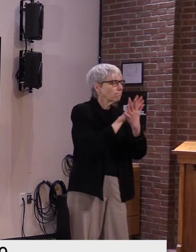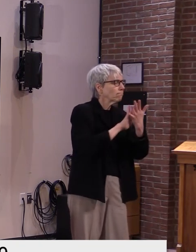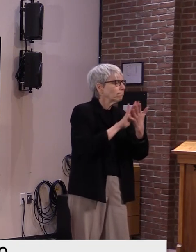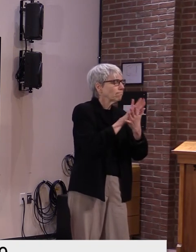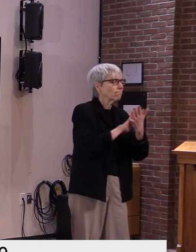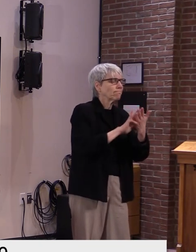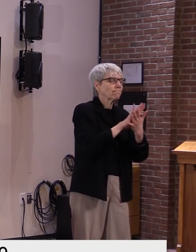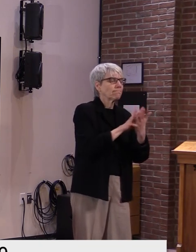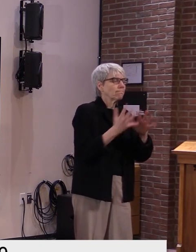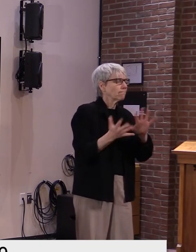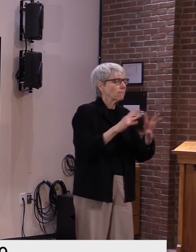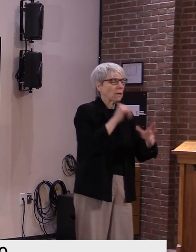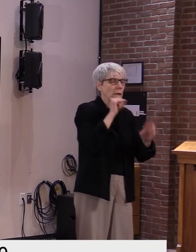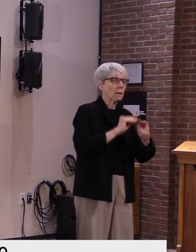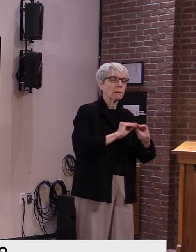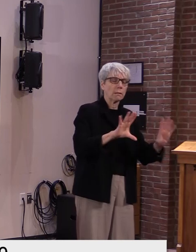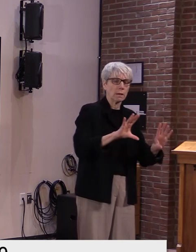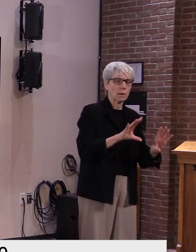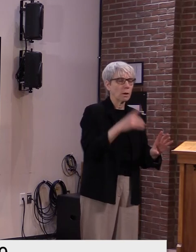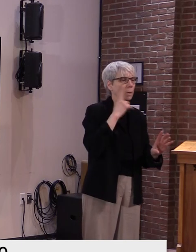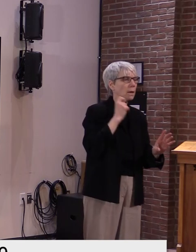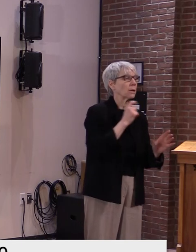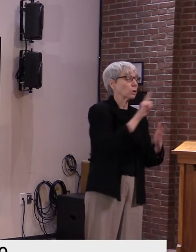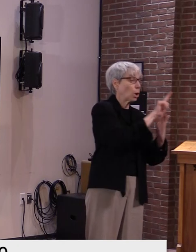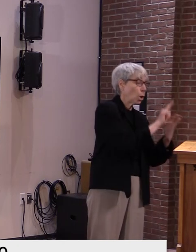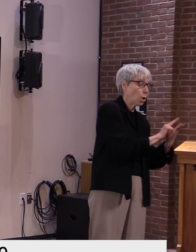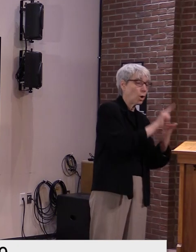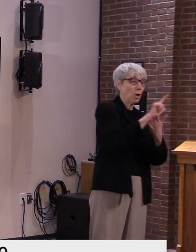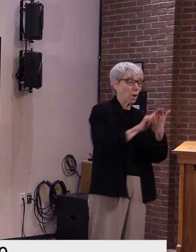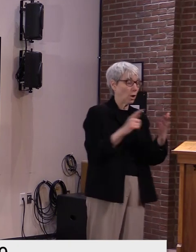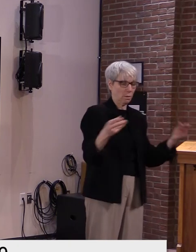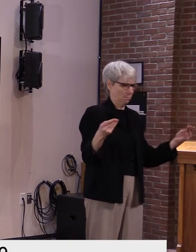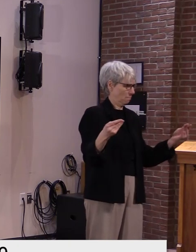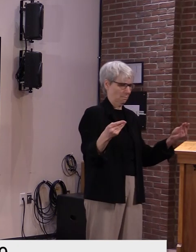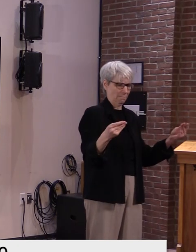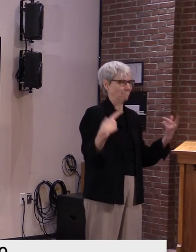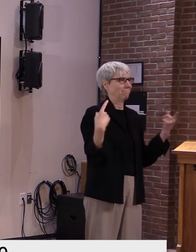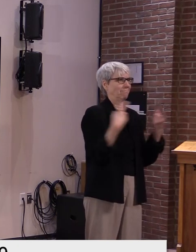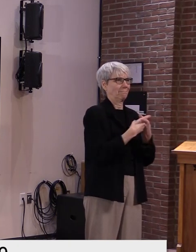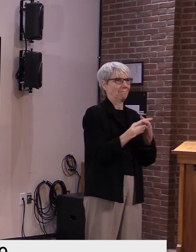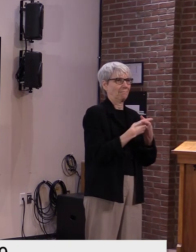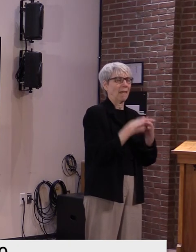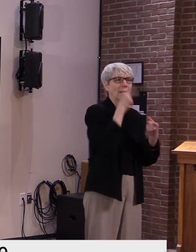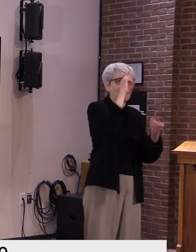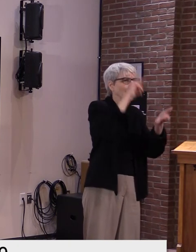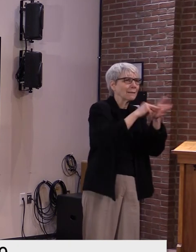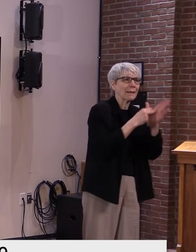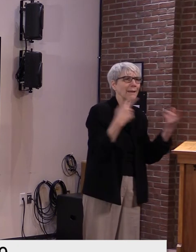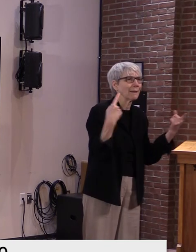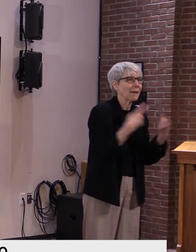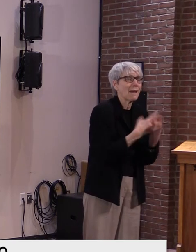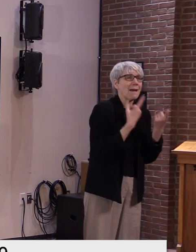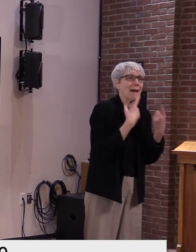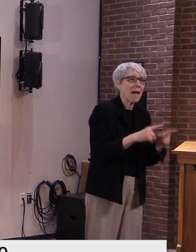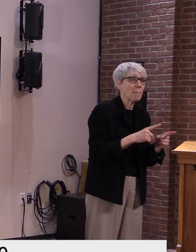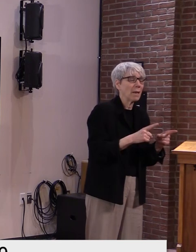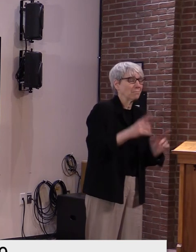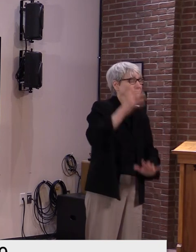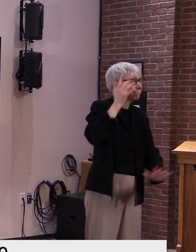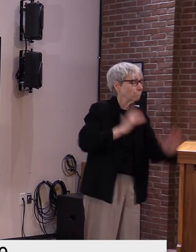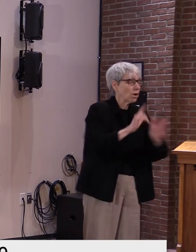confusion as a result of conflicting statutes that are not intentional. It just happens organically when laws evolve over